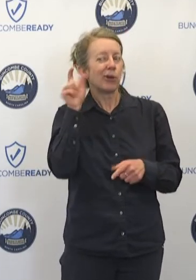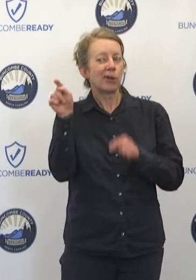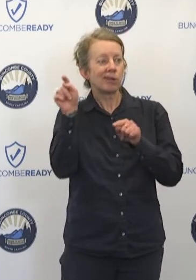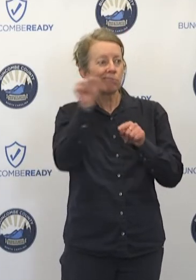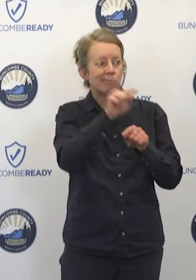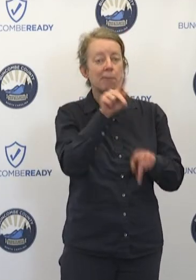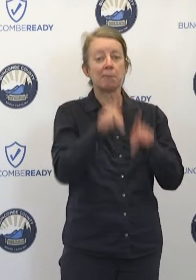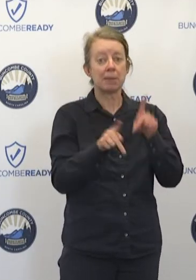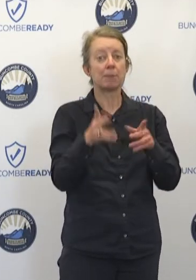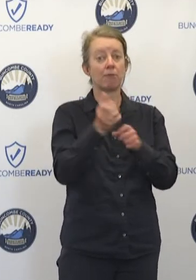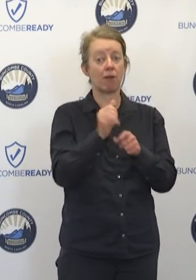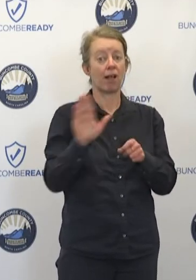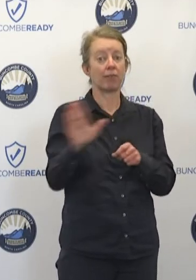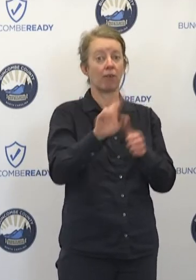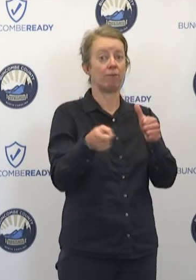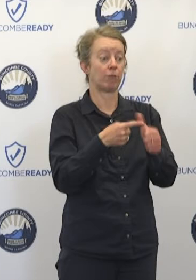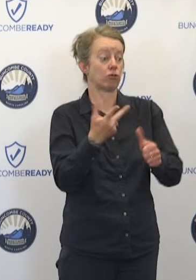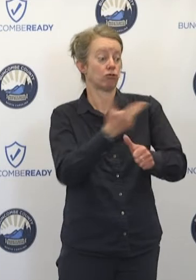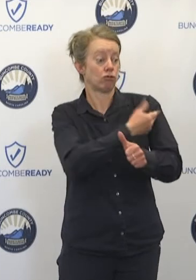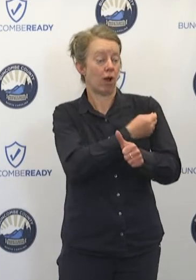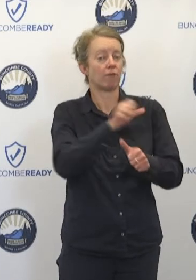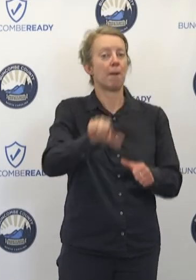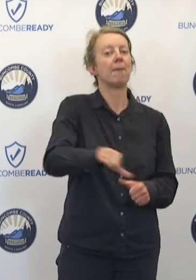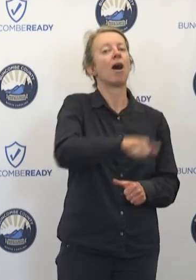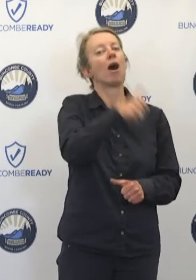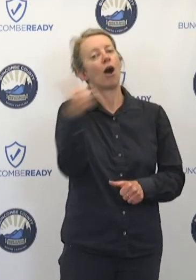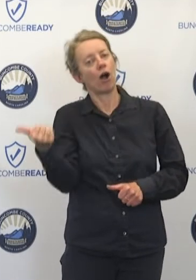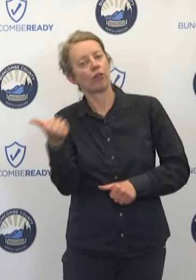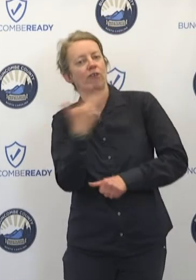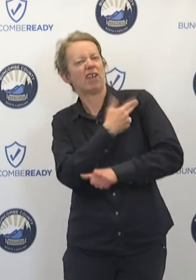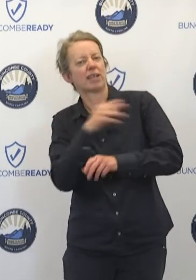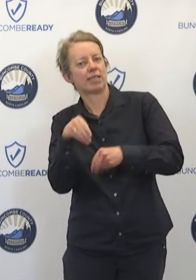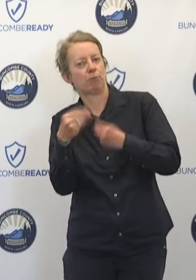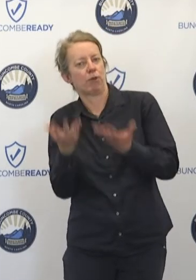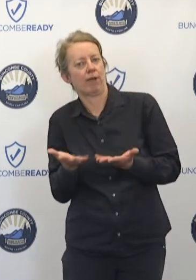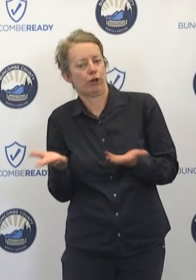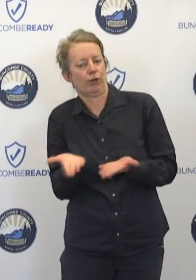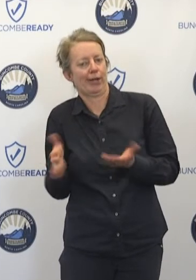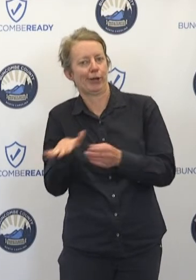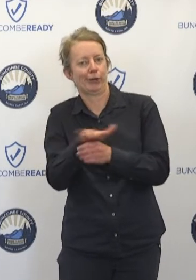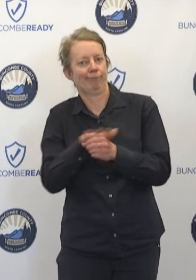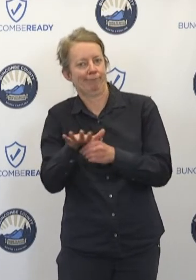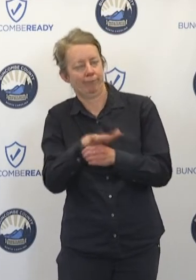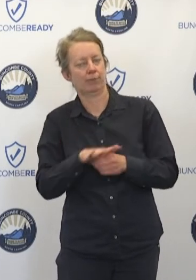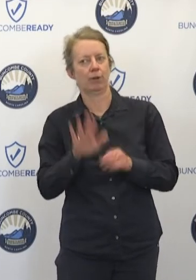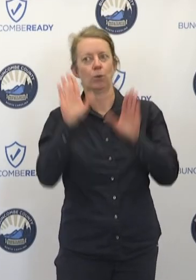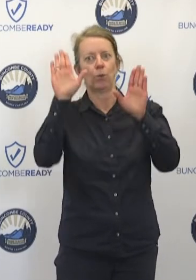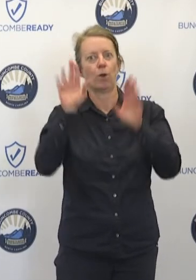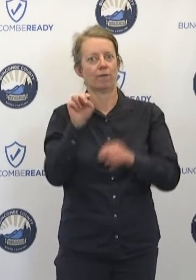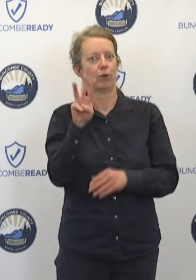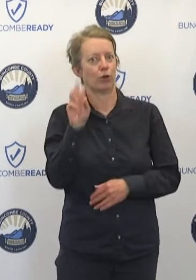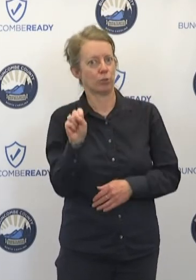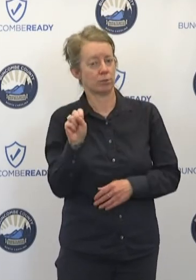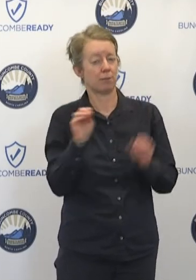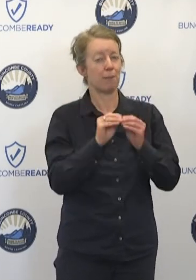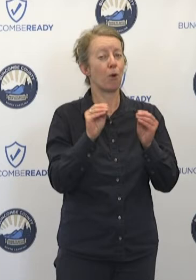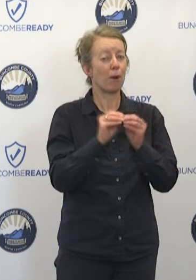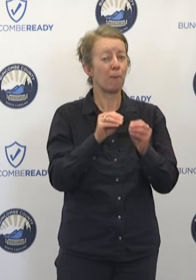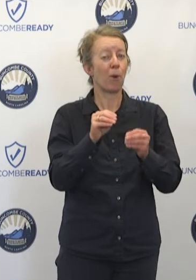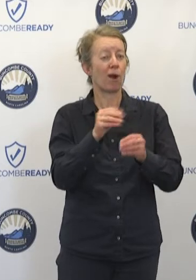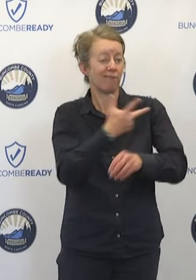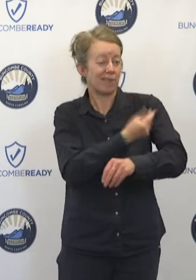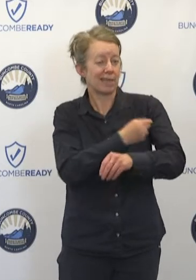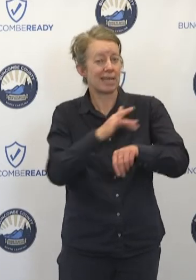to get their first doses at one of our other vaccine providers in the area. This is great news, as more vaccine providers